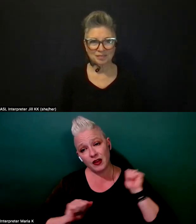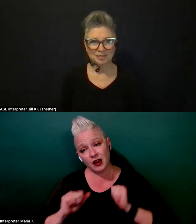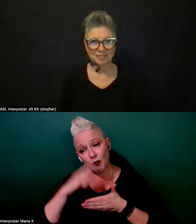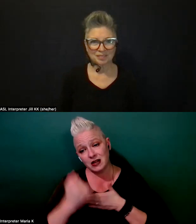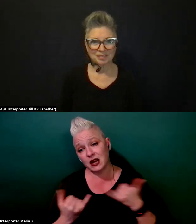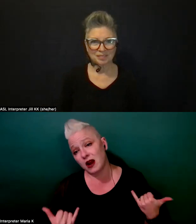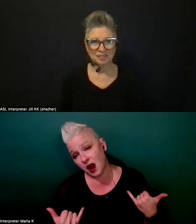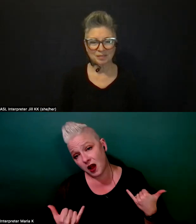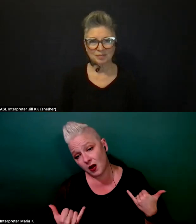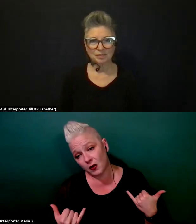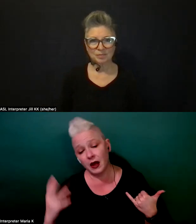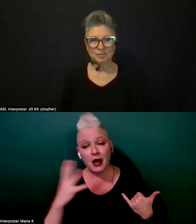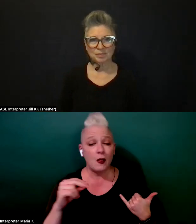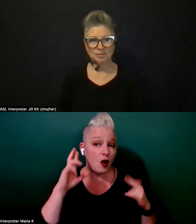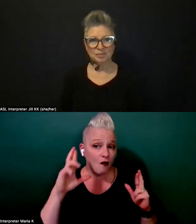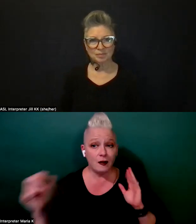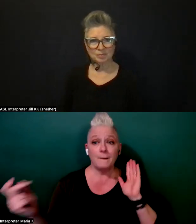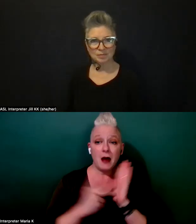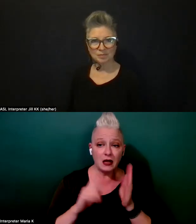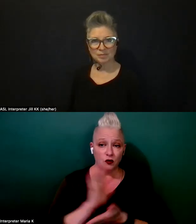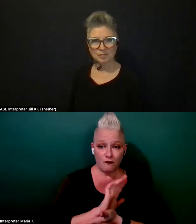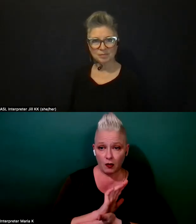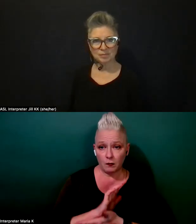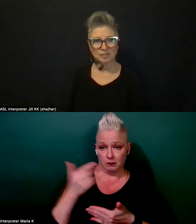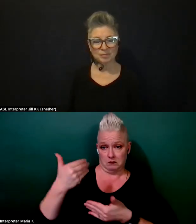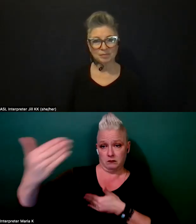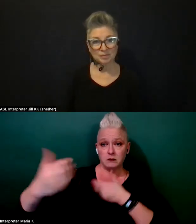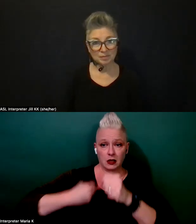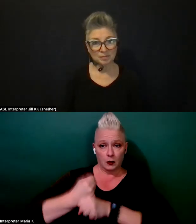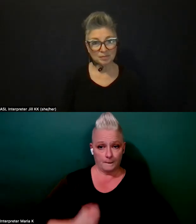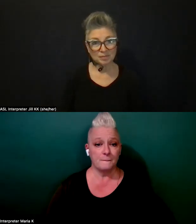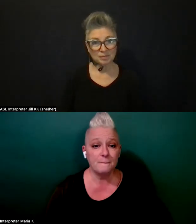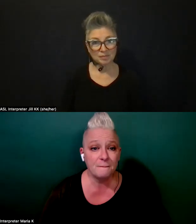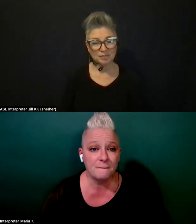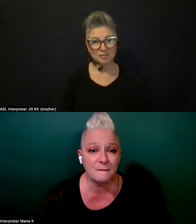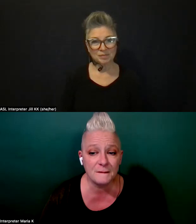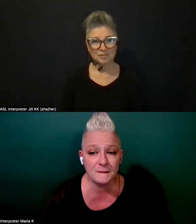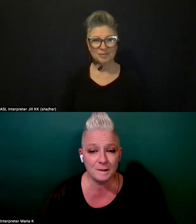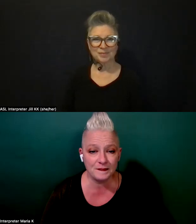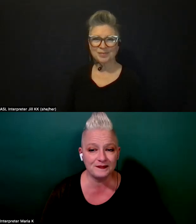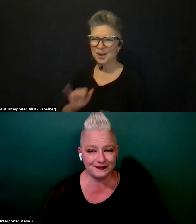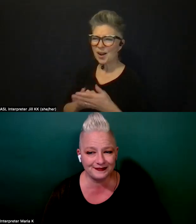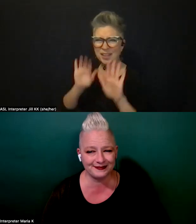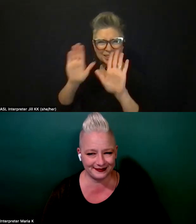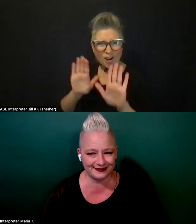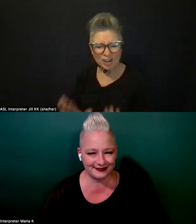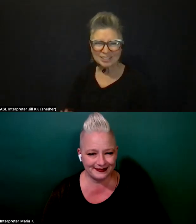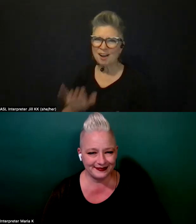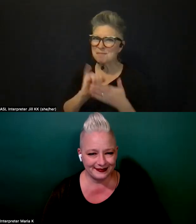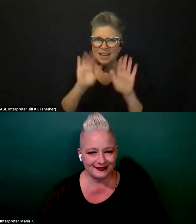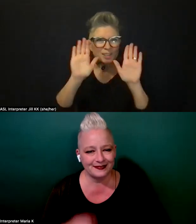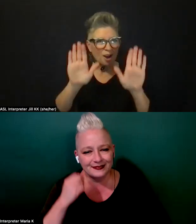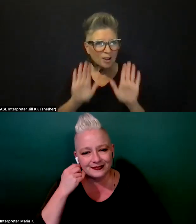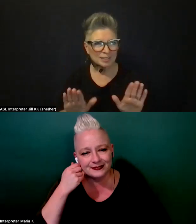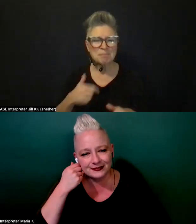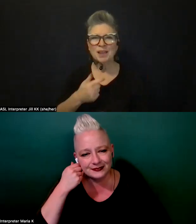now, and then hopefully jumping right back into film in the new year. That's awesome. That's awesome. I was